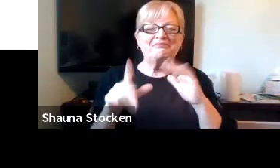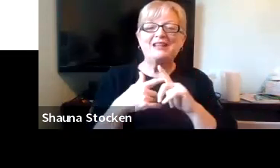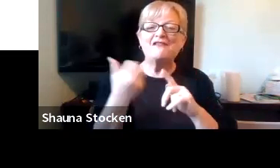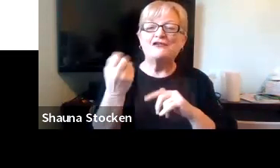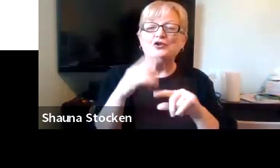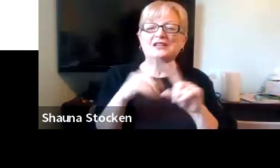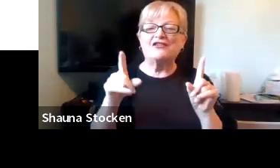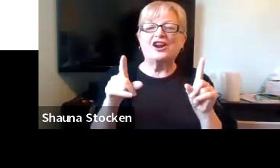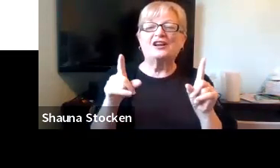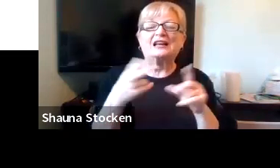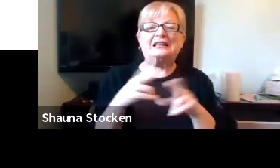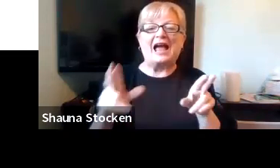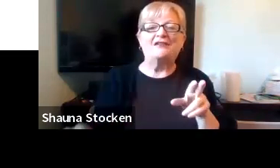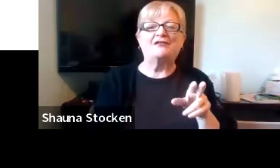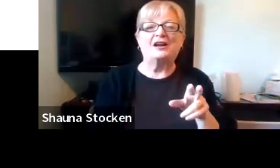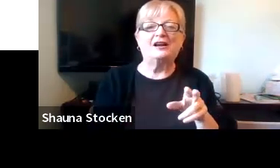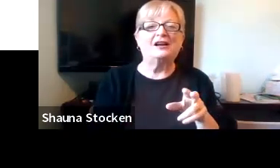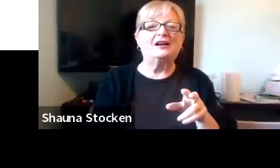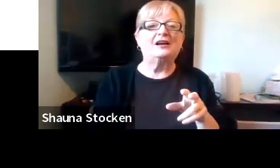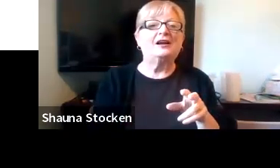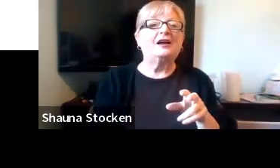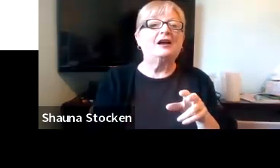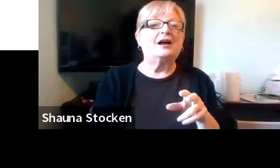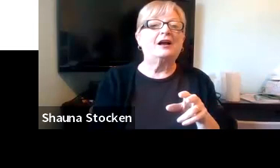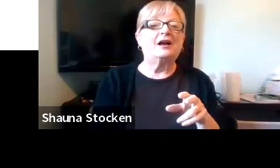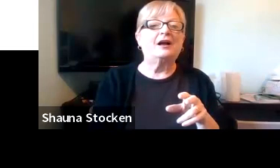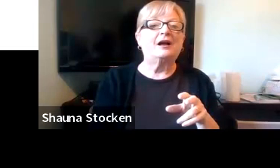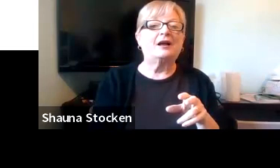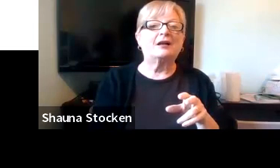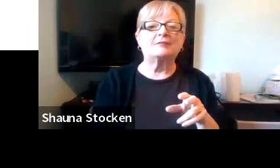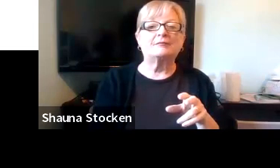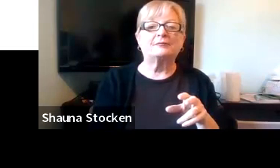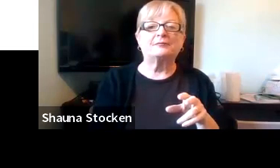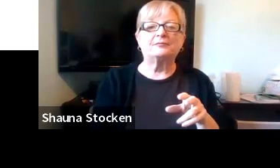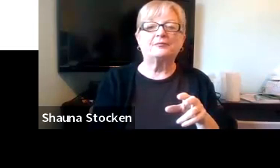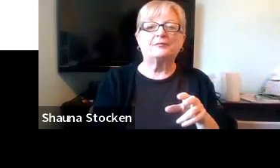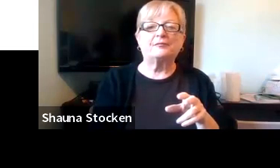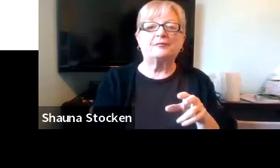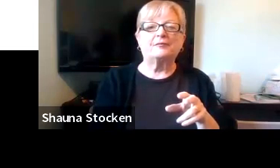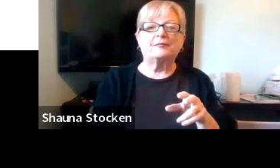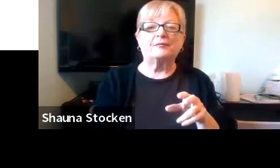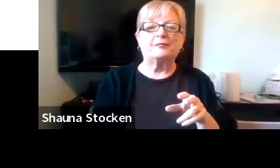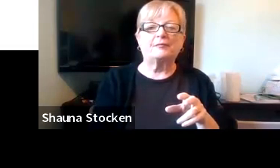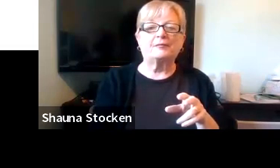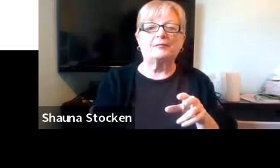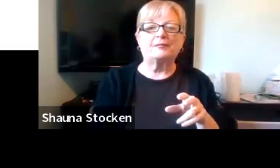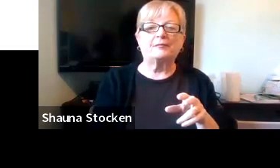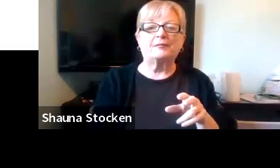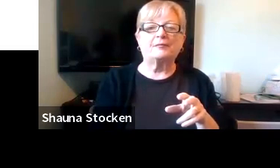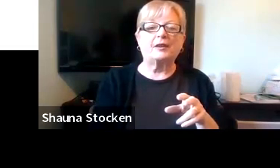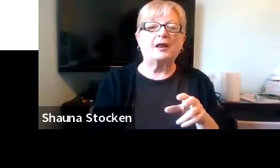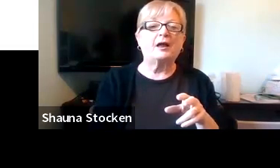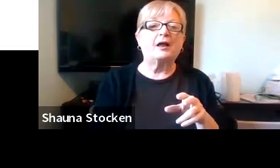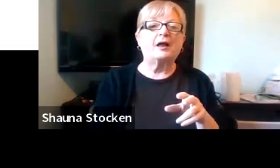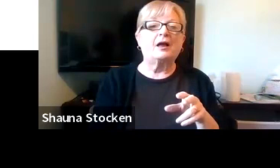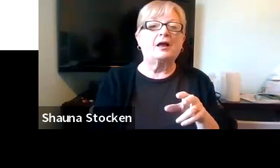cutting options I should say. And I'm going to go ahead and place, I've got cut resistant gloves in my hands here.